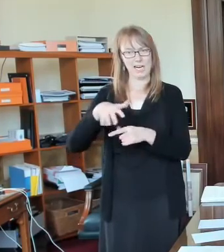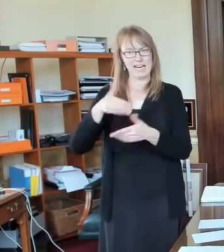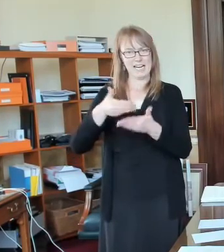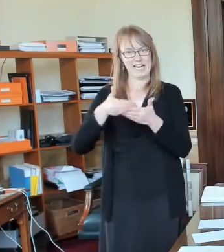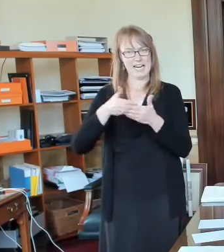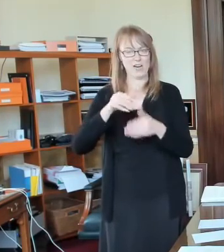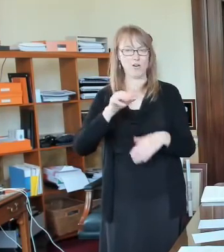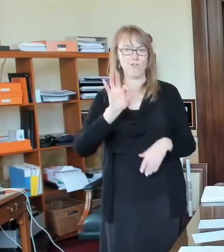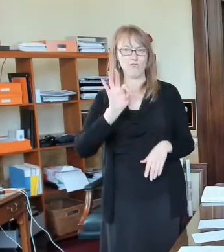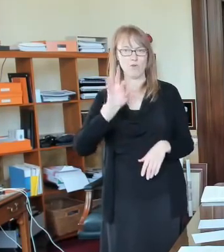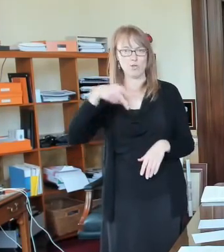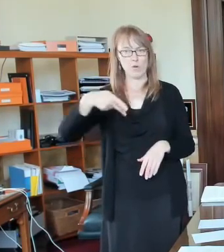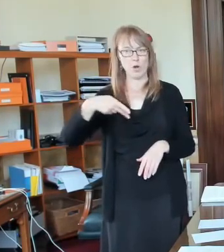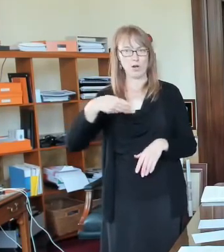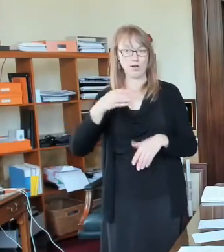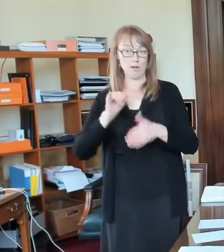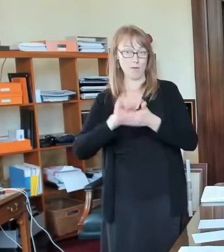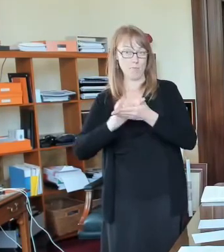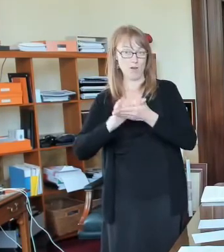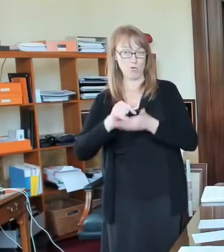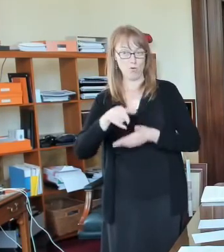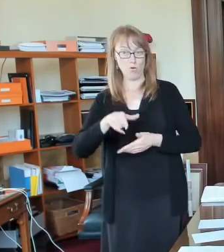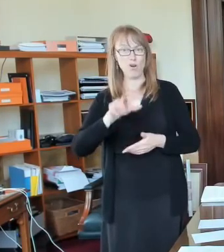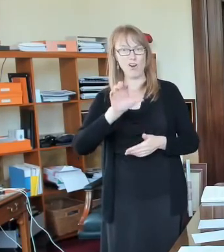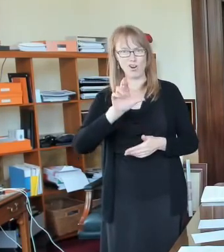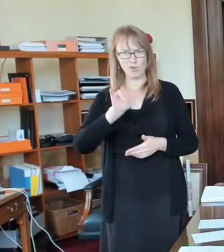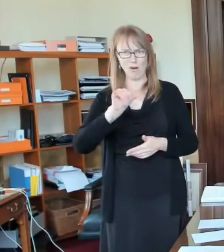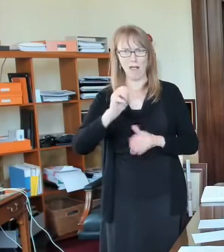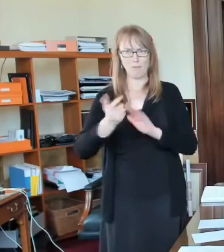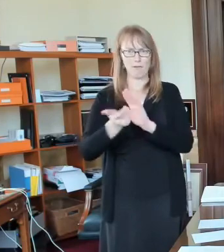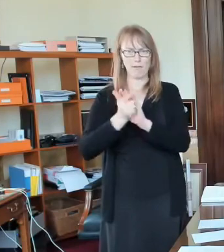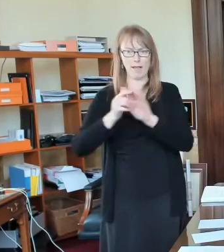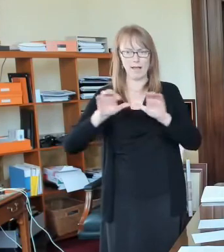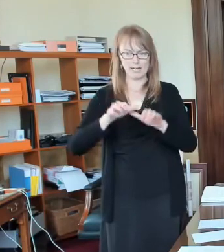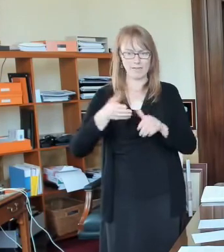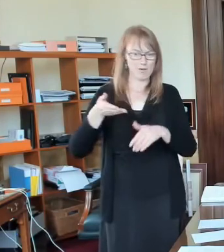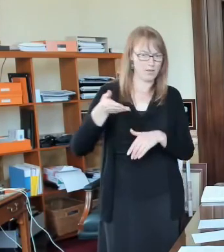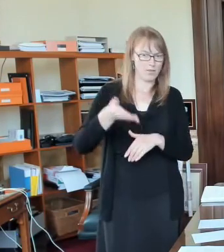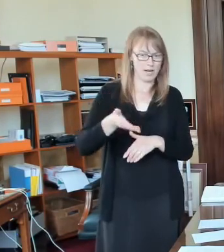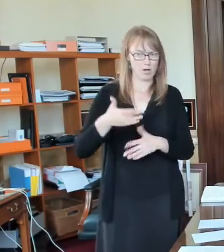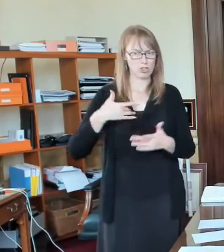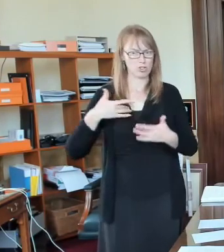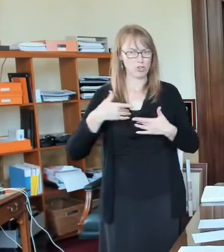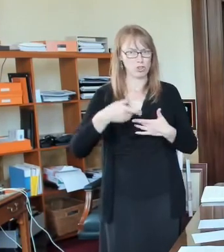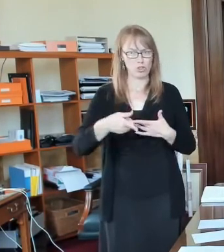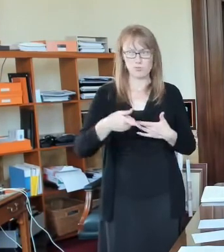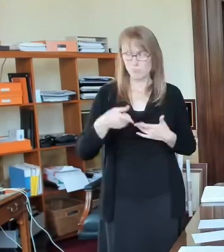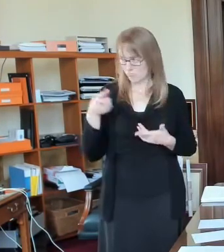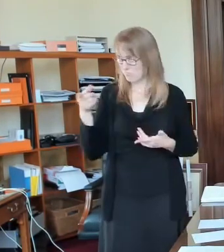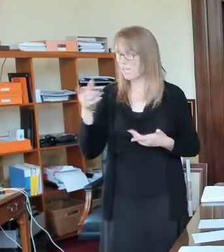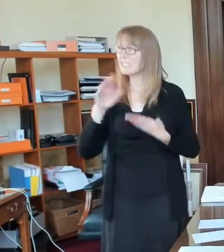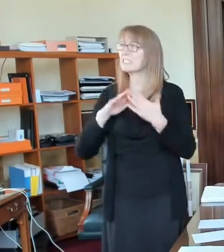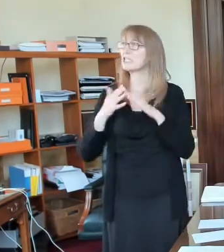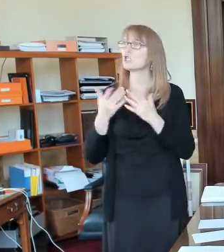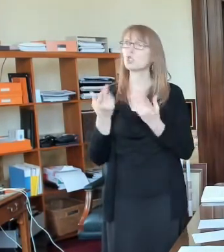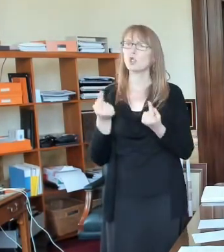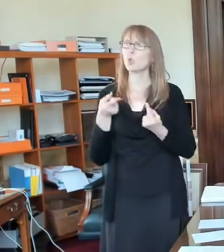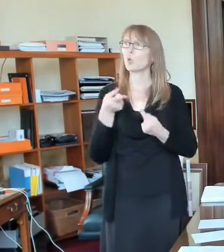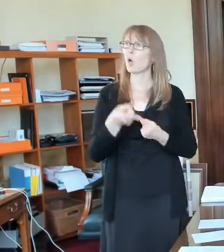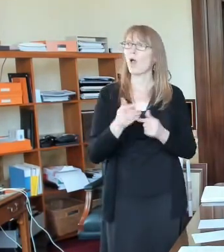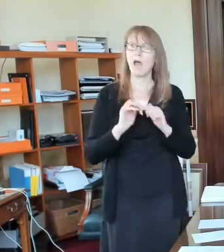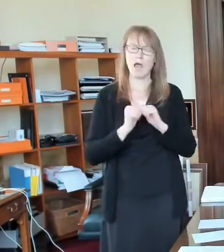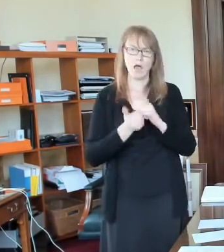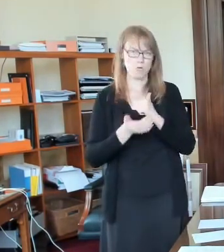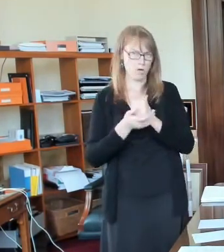Park Metrolink stop. Can you speak to what the city and region are doing together to make Metrolink safer? So Deidre, the